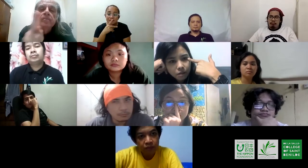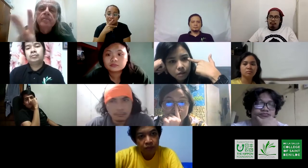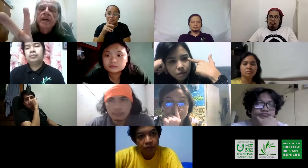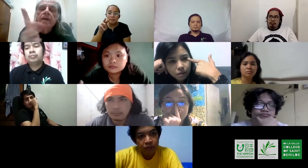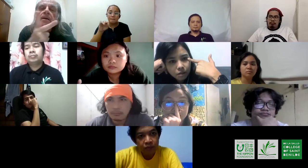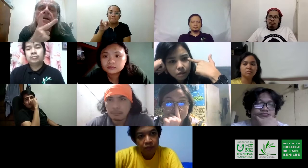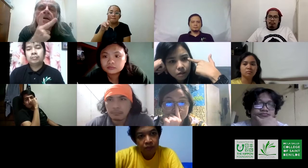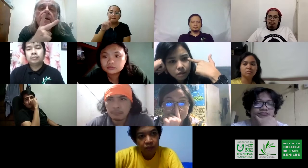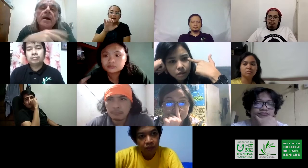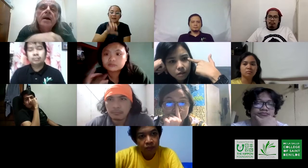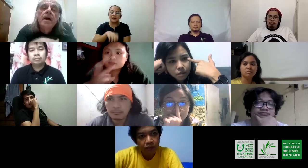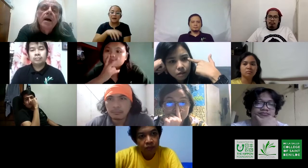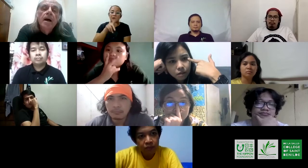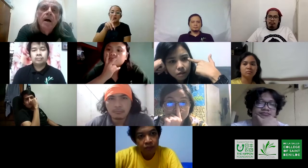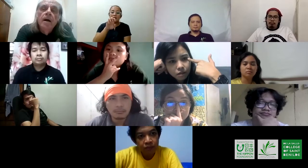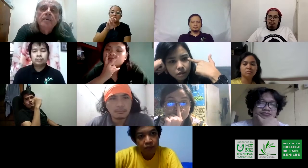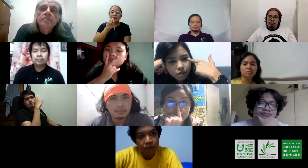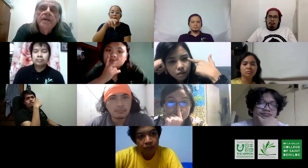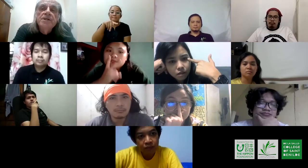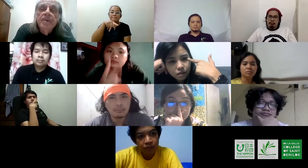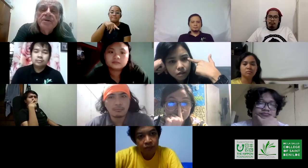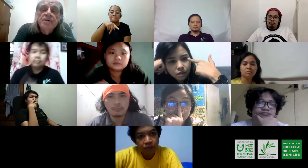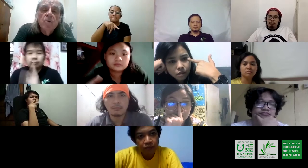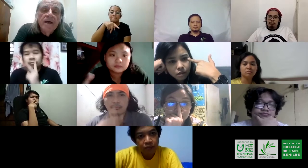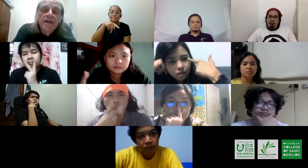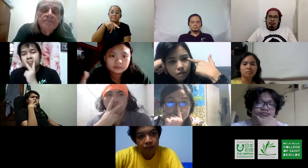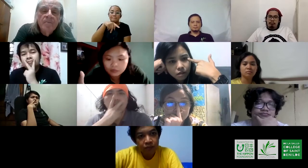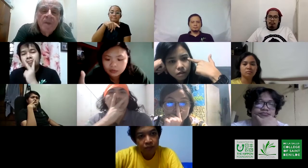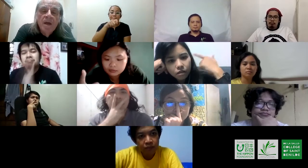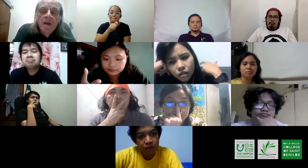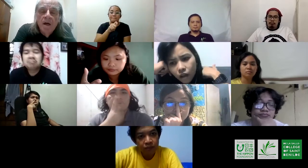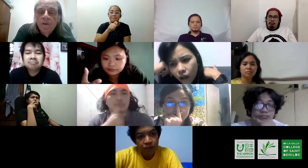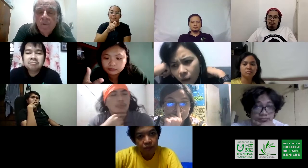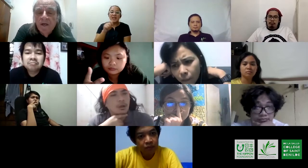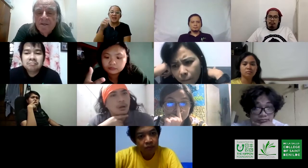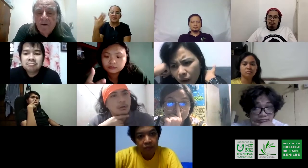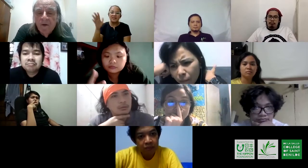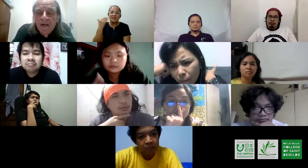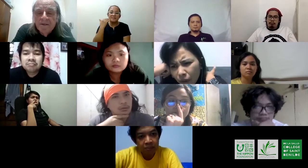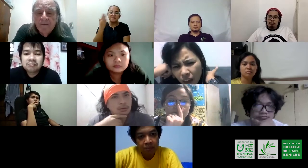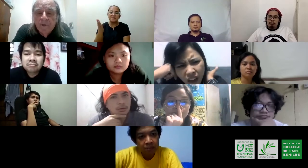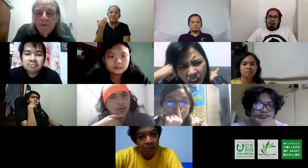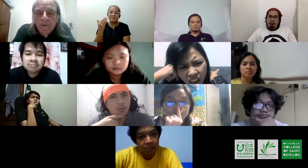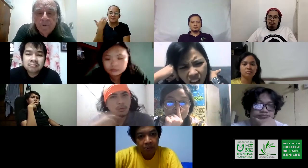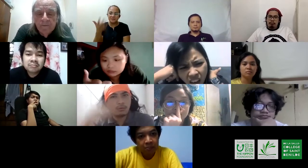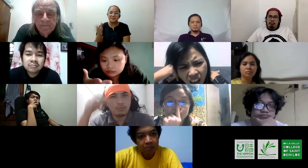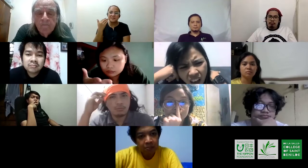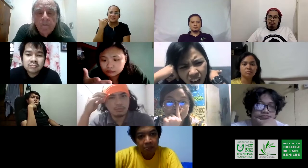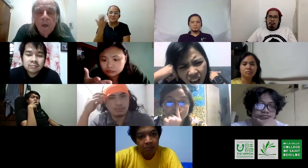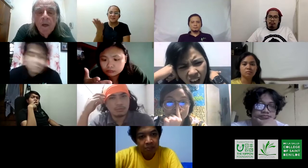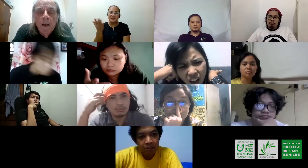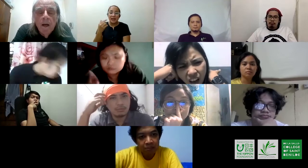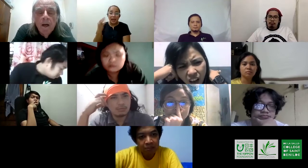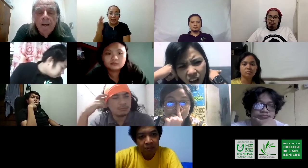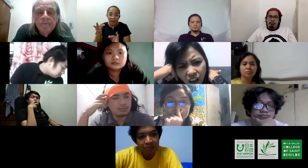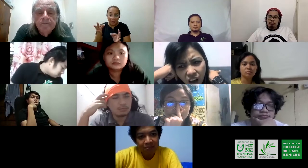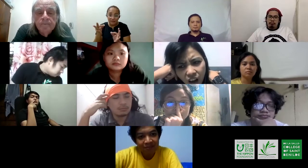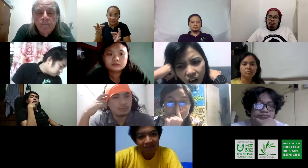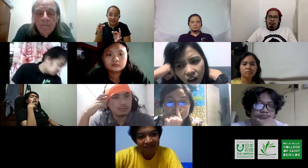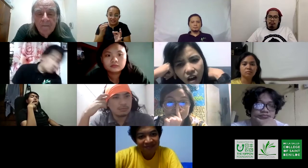Kemp, okay. He's passed away. Otherwise, I would ask him to teach you.